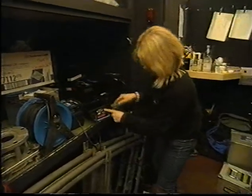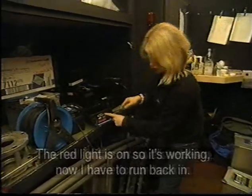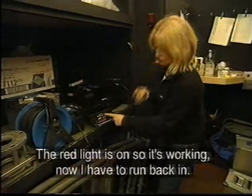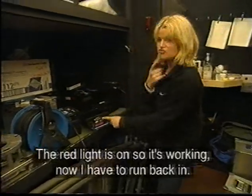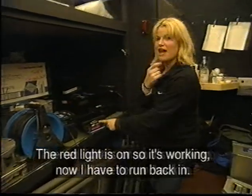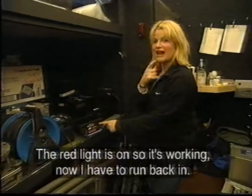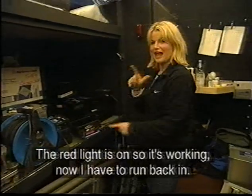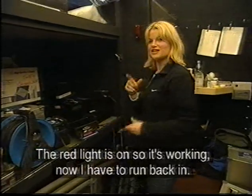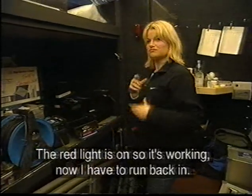Red light.